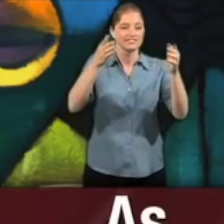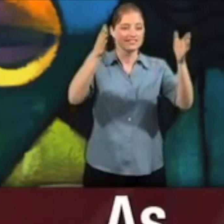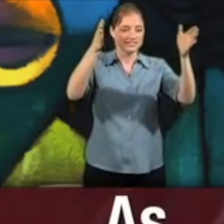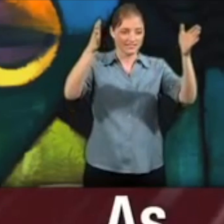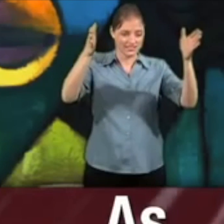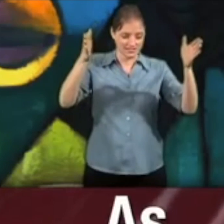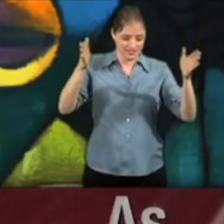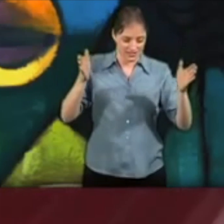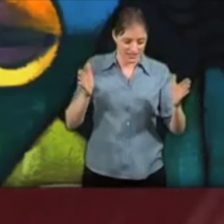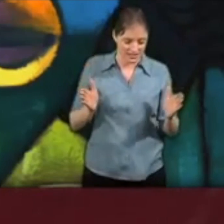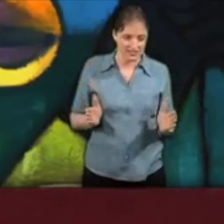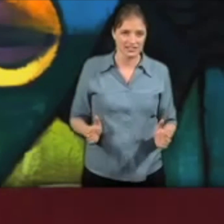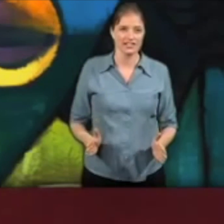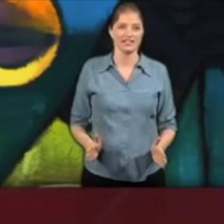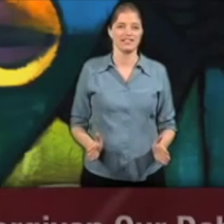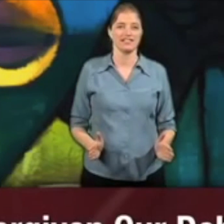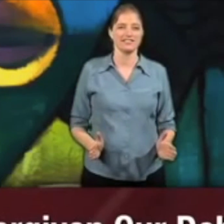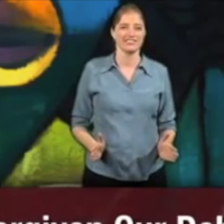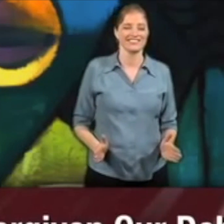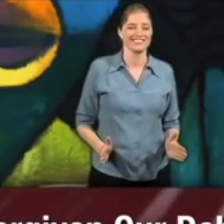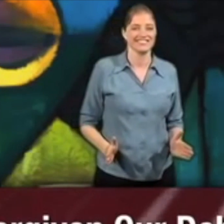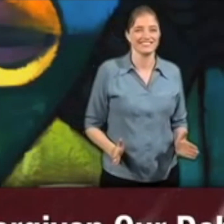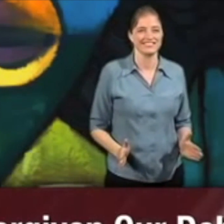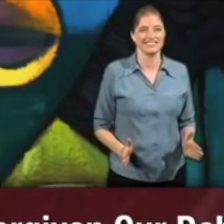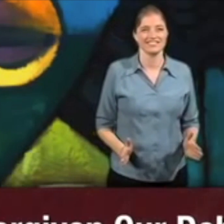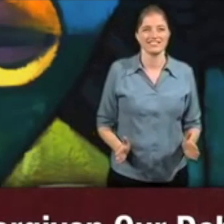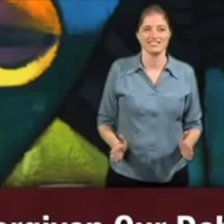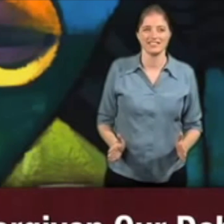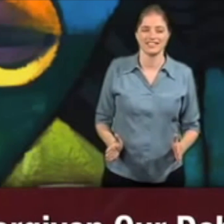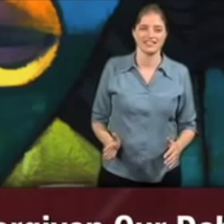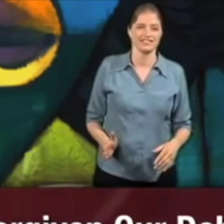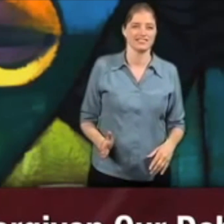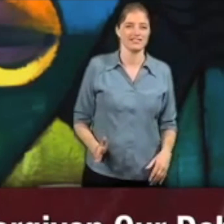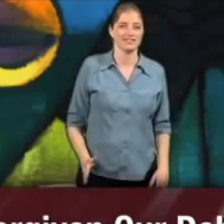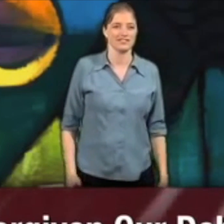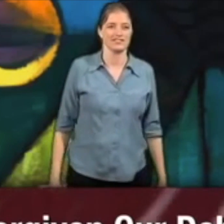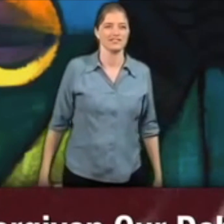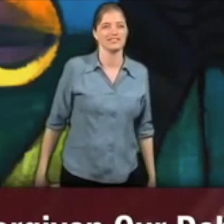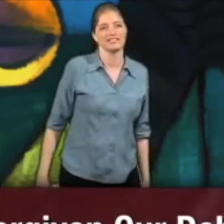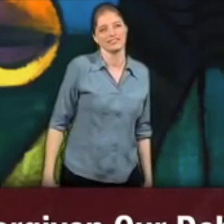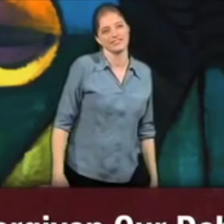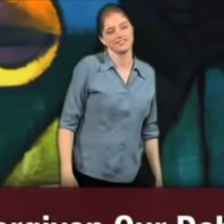also have forgiven our debtors.